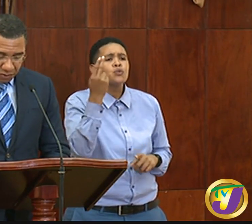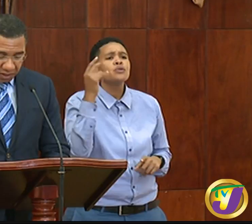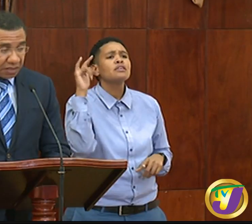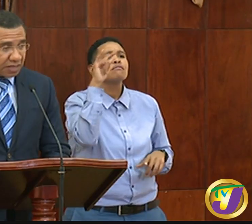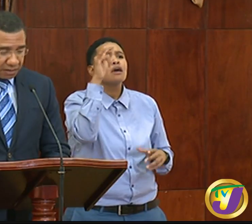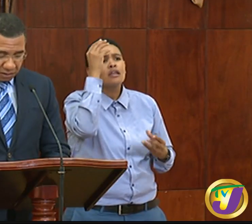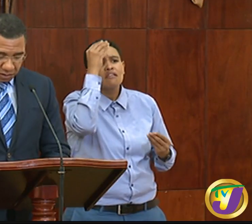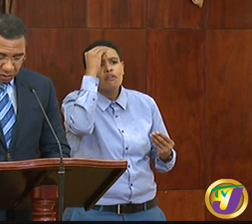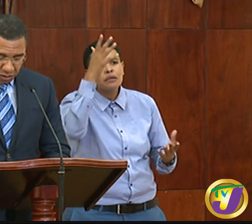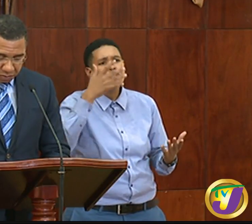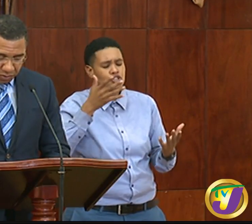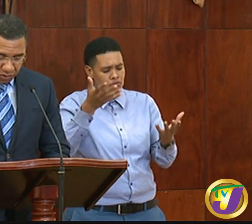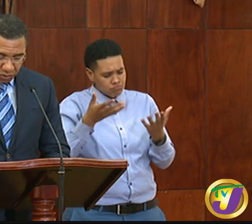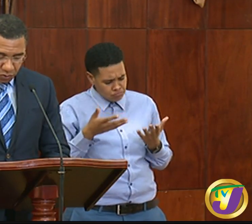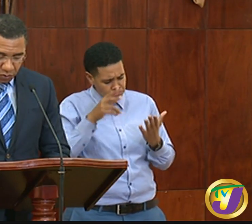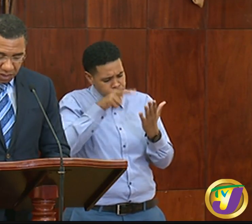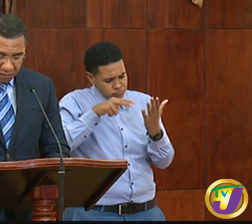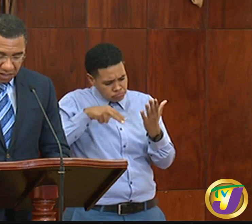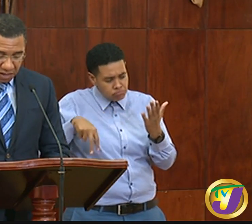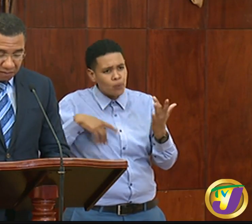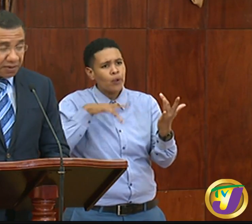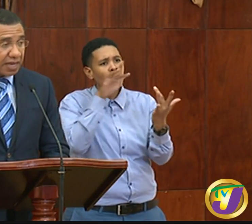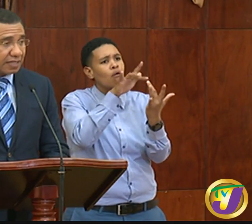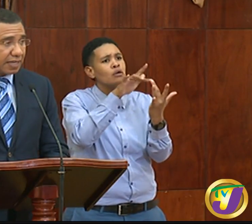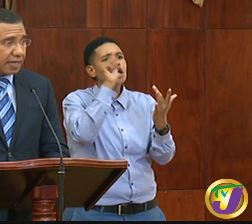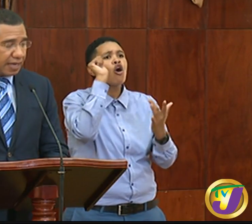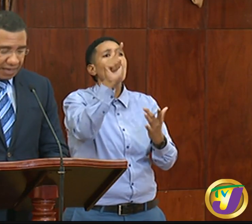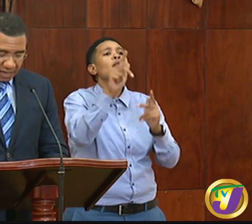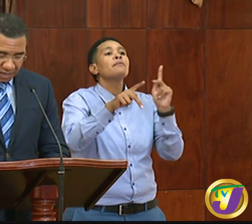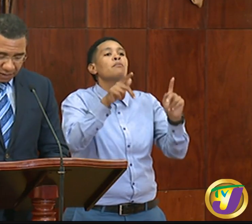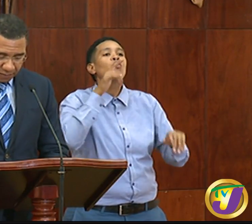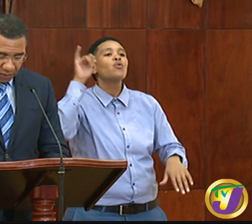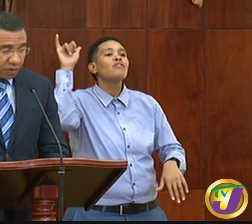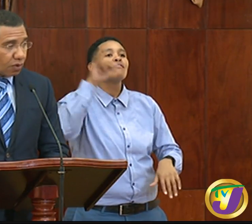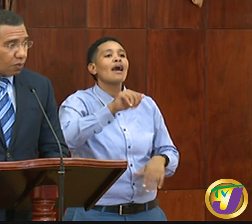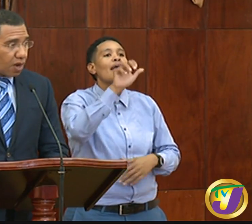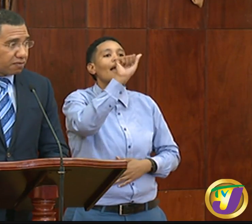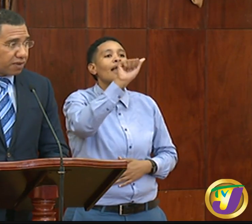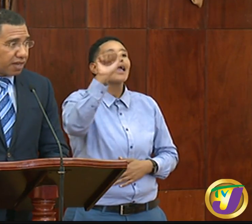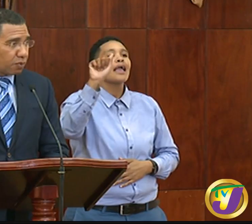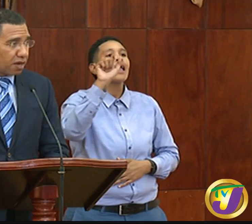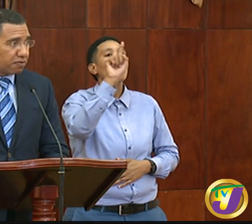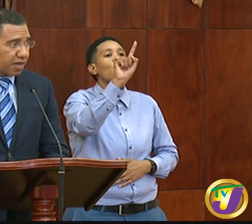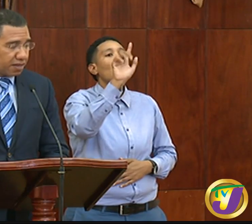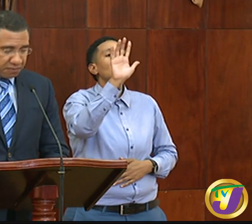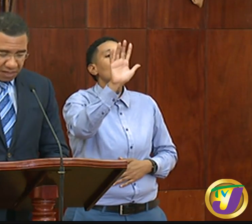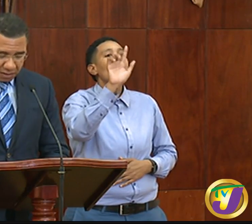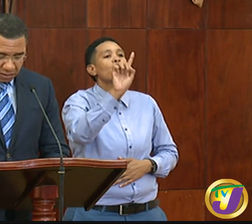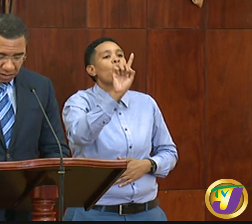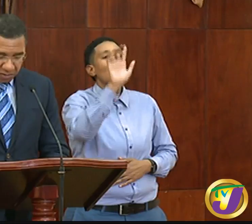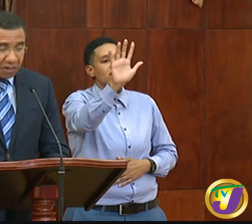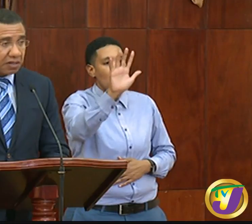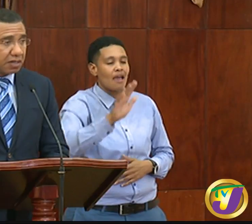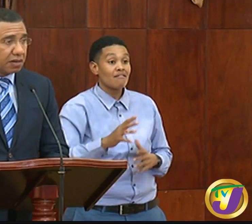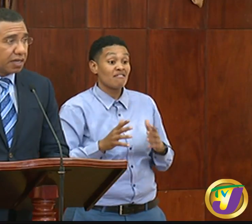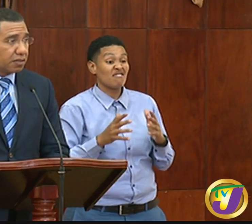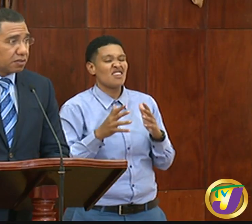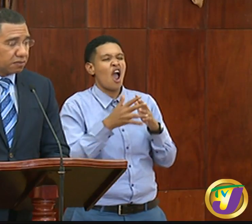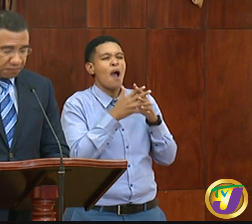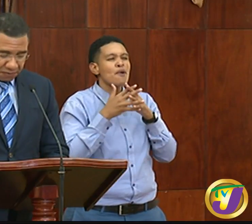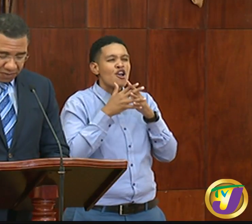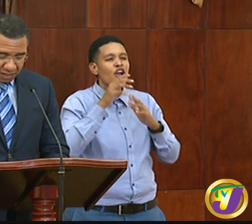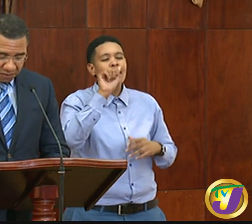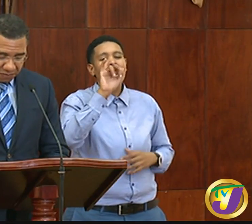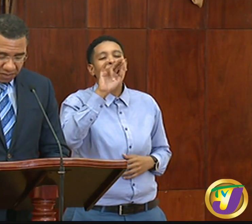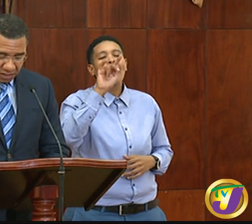are therefore contacting all persons who came in on flight AA 1515, that is American